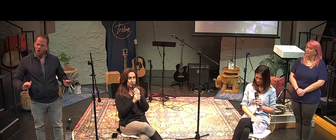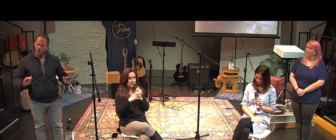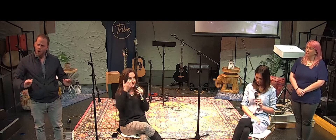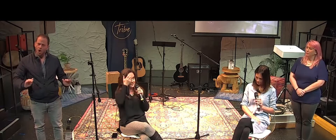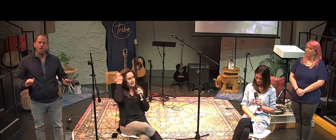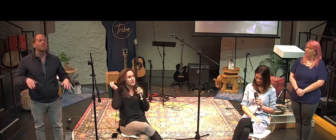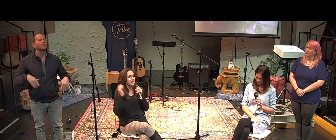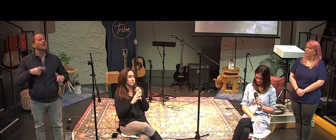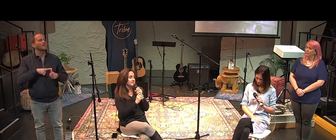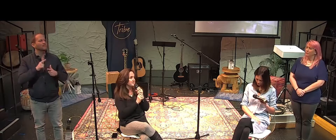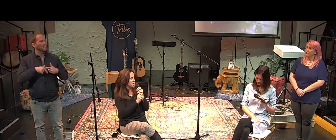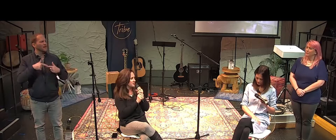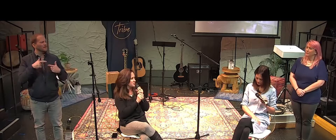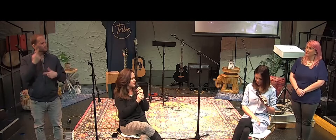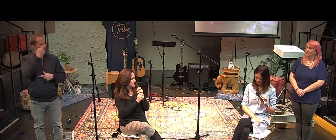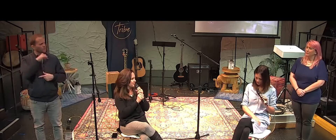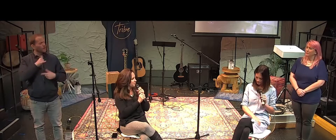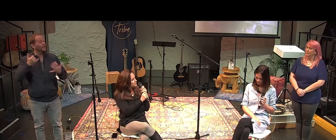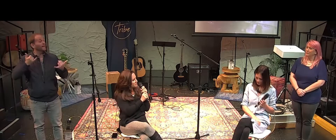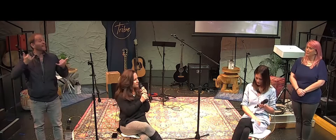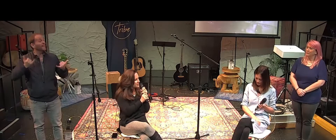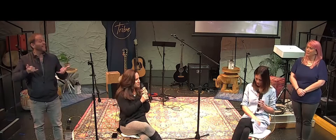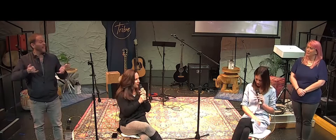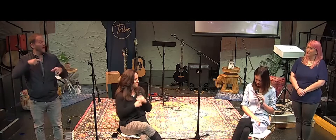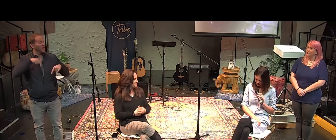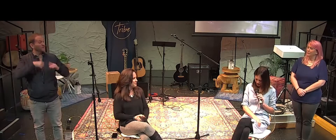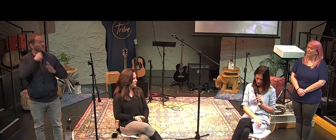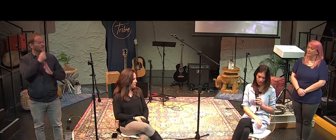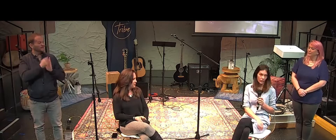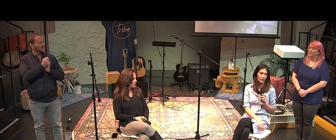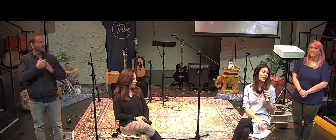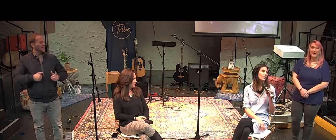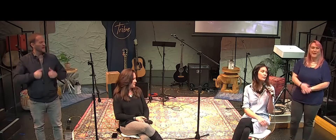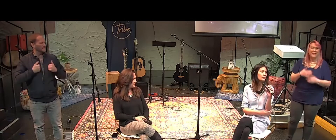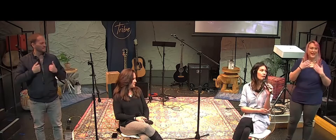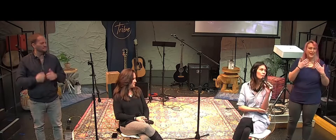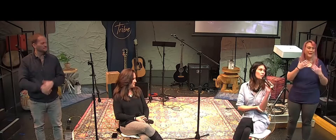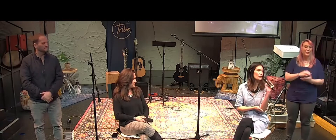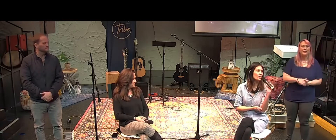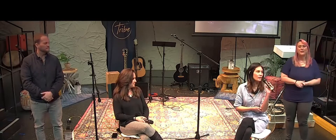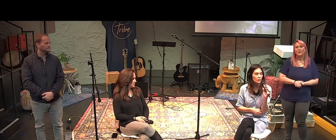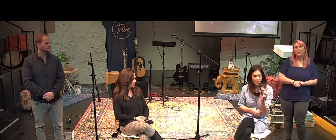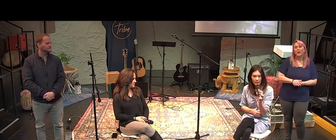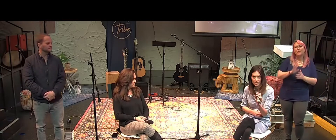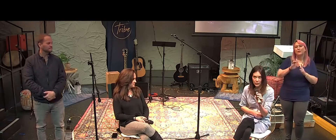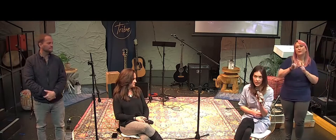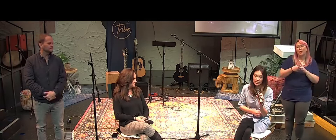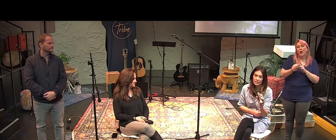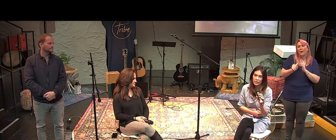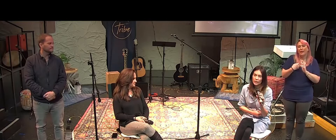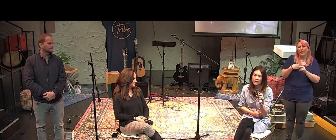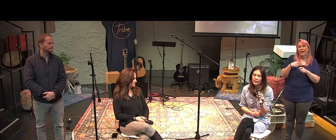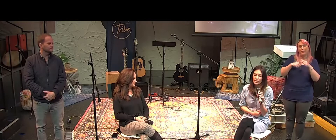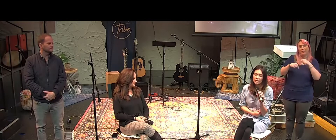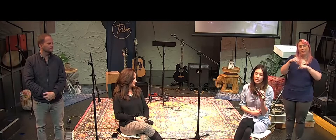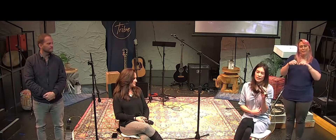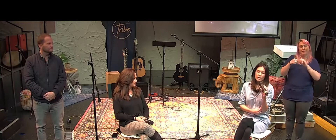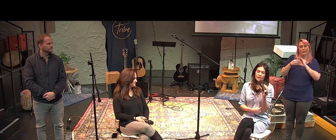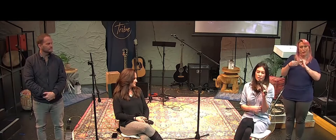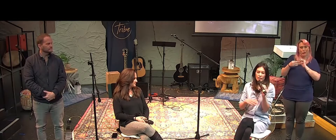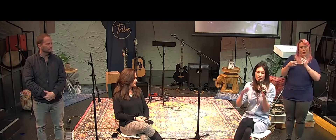like now in this season of life, because it's changed for me. Rachel, why don't you go ahead? Thank you. Let's start with a little backstory. So